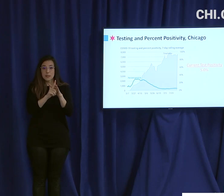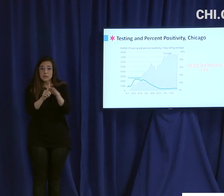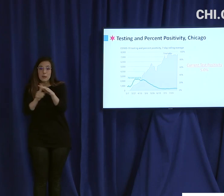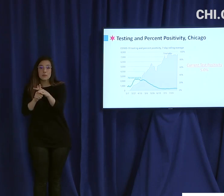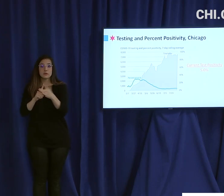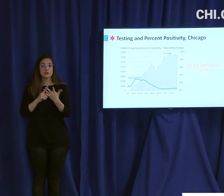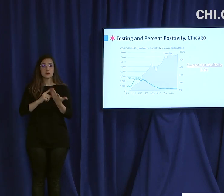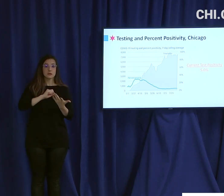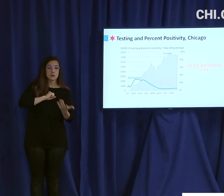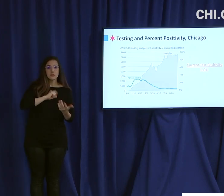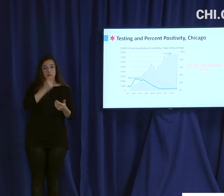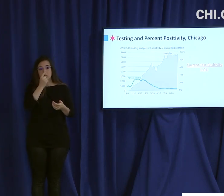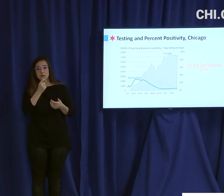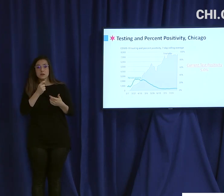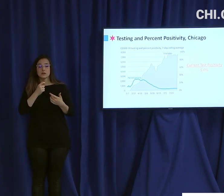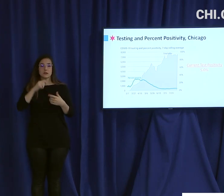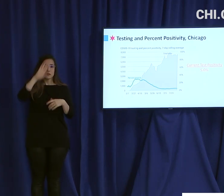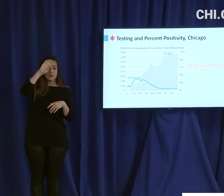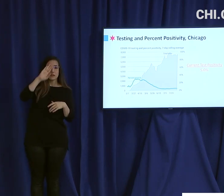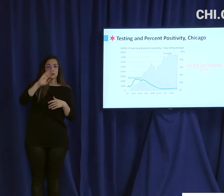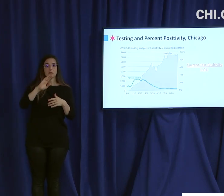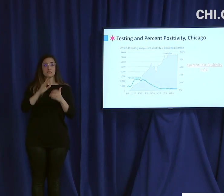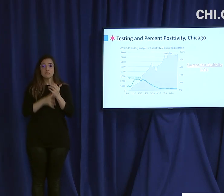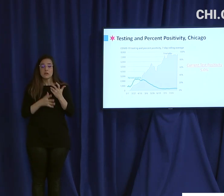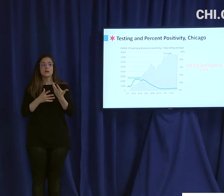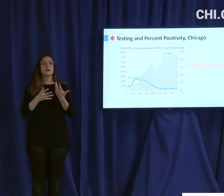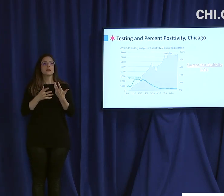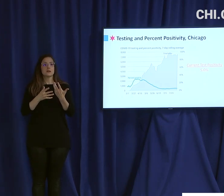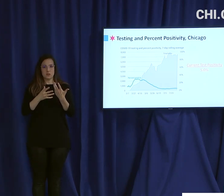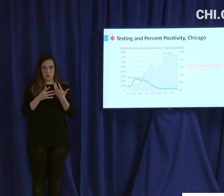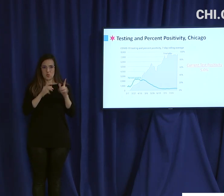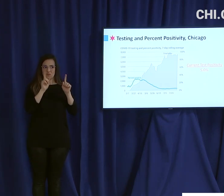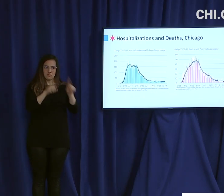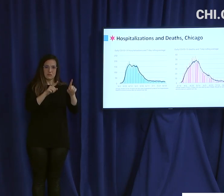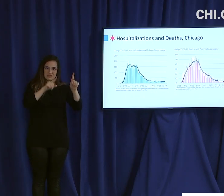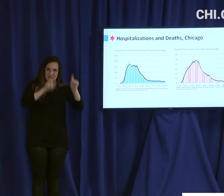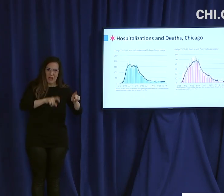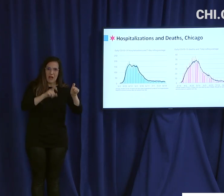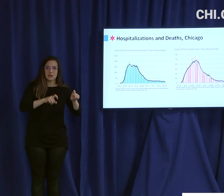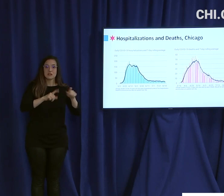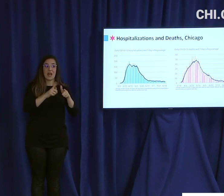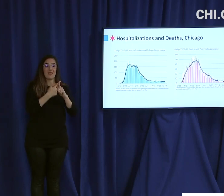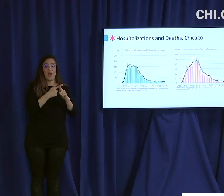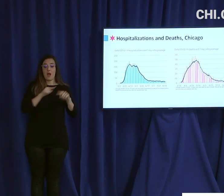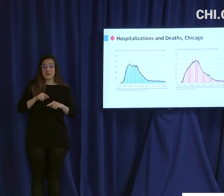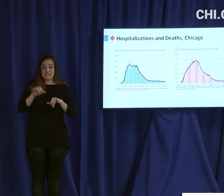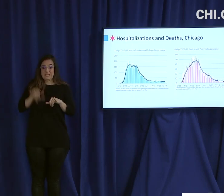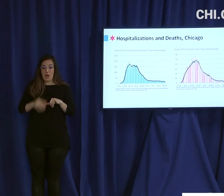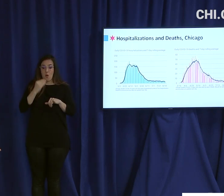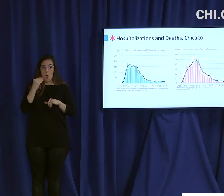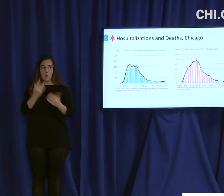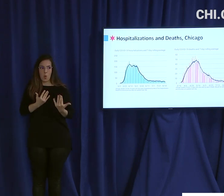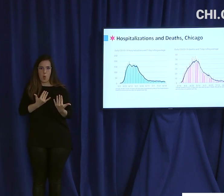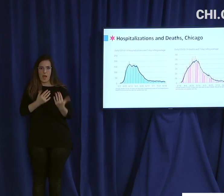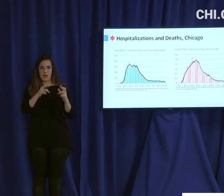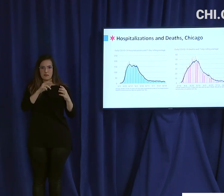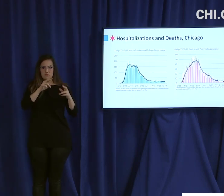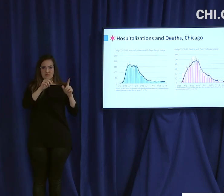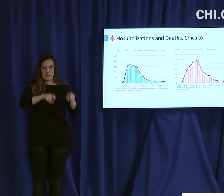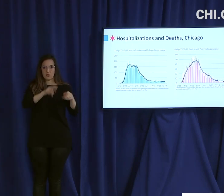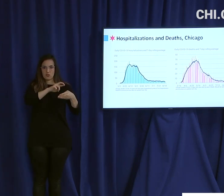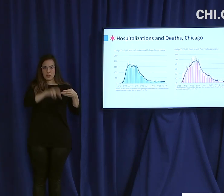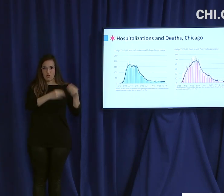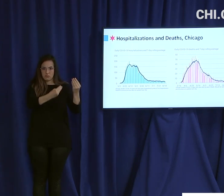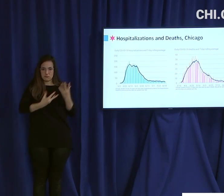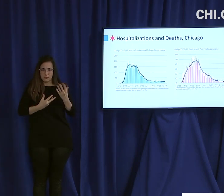to stay home while you are awaiting those test results. Similarly, our hospitalization data